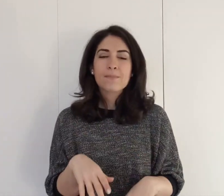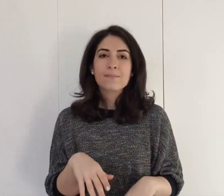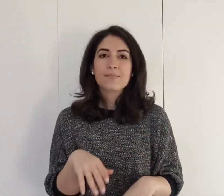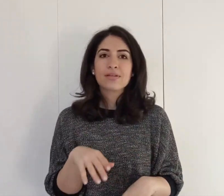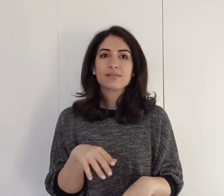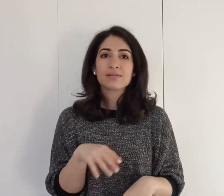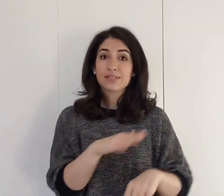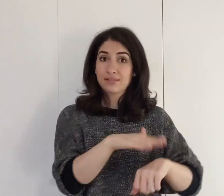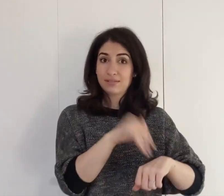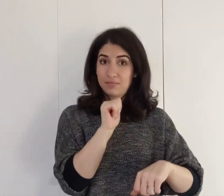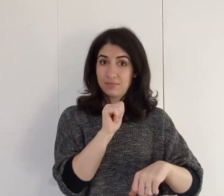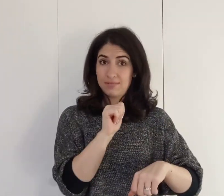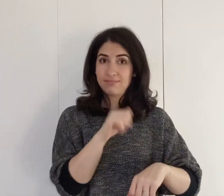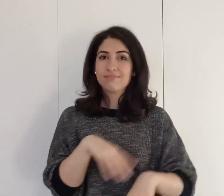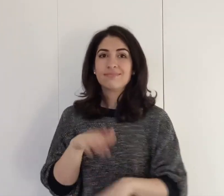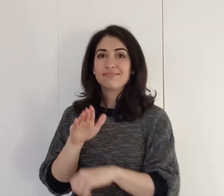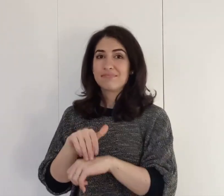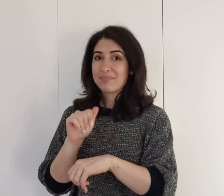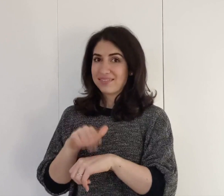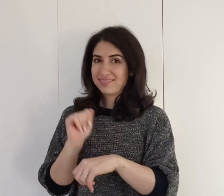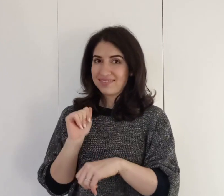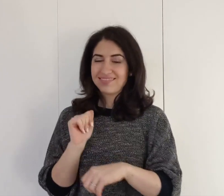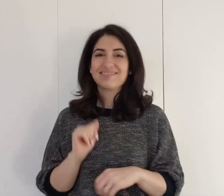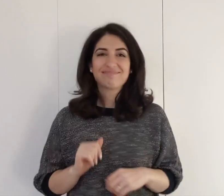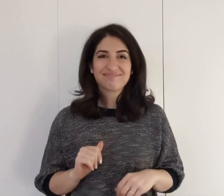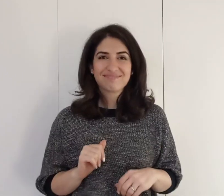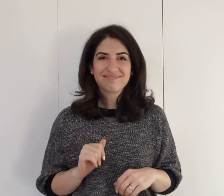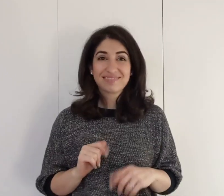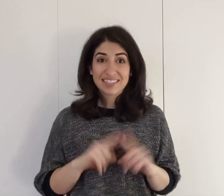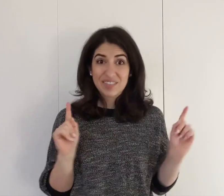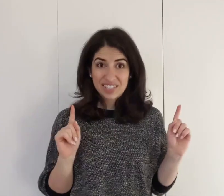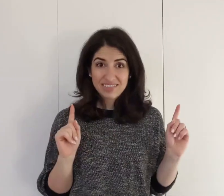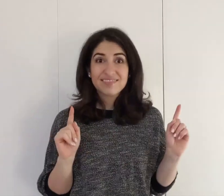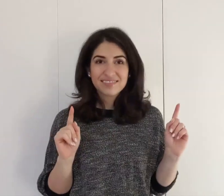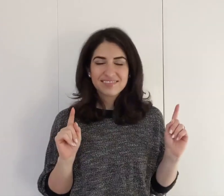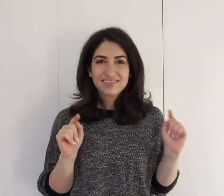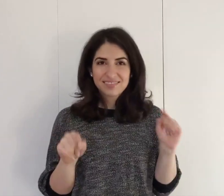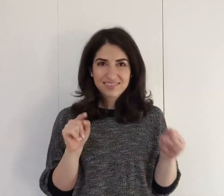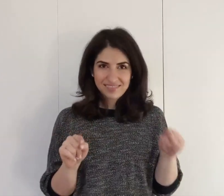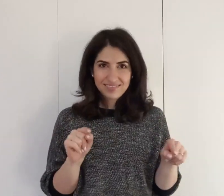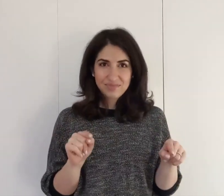signs. Summon and pet. What's the difference?